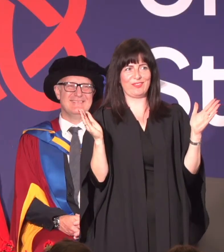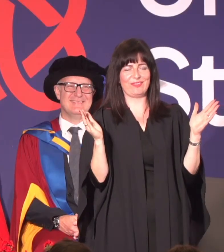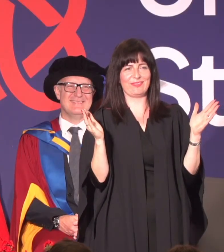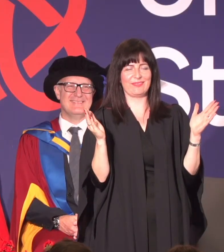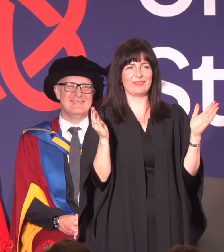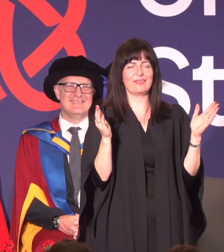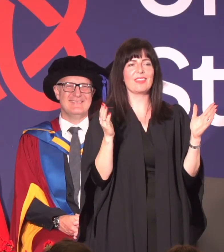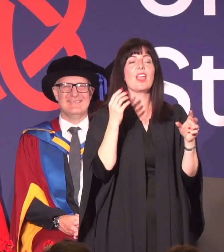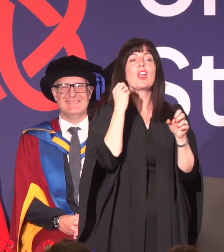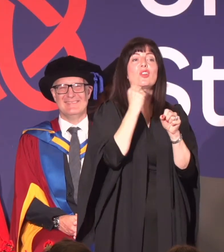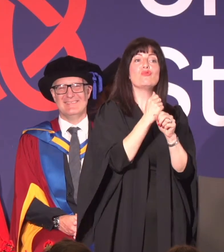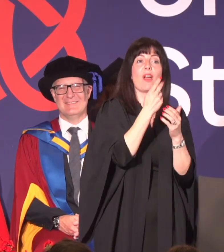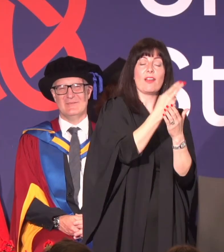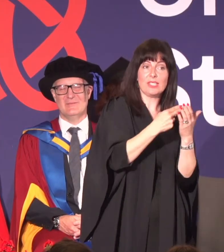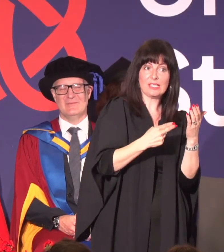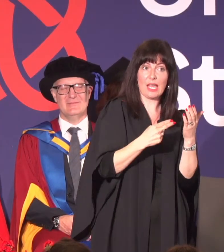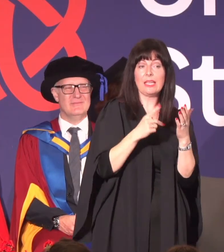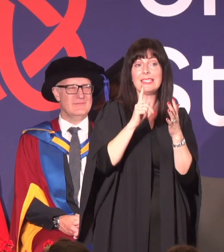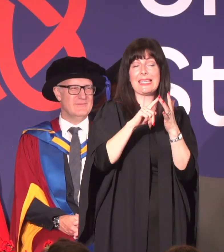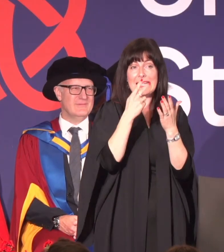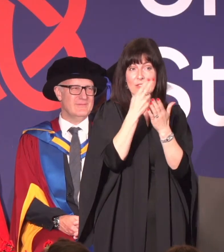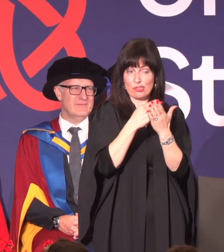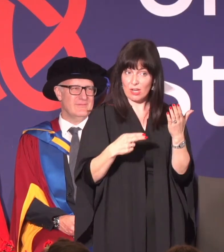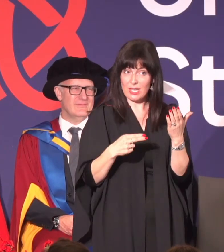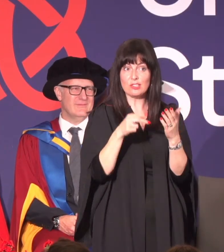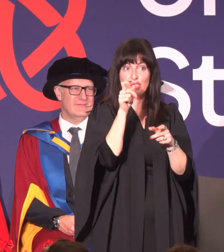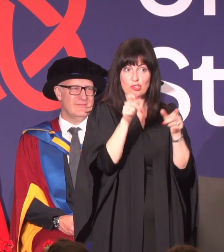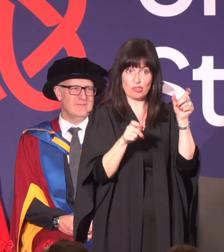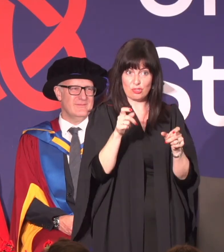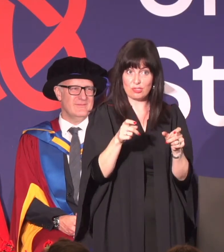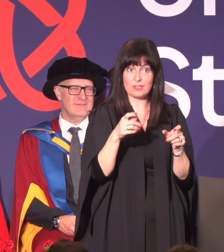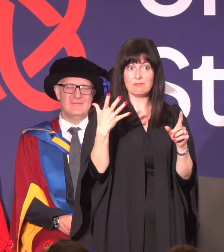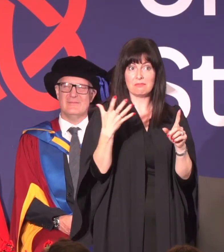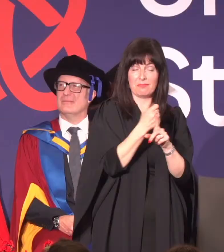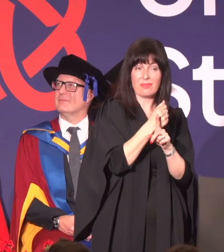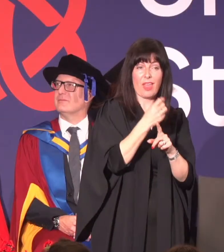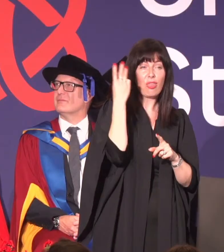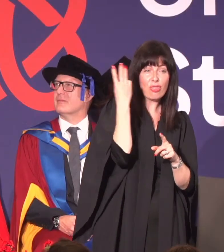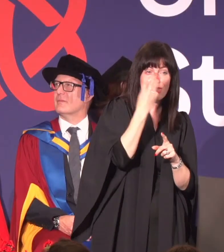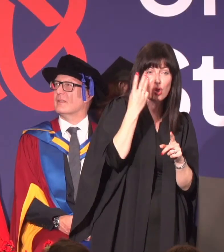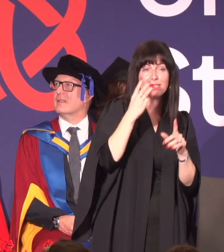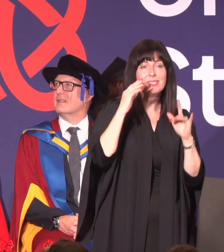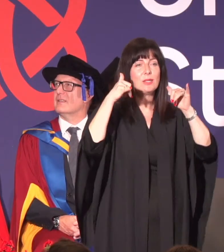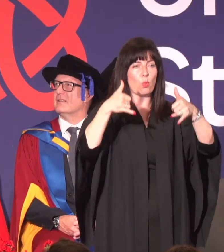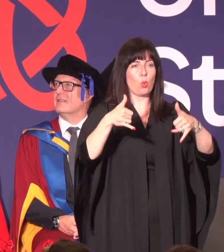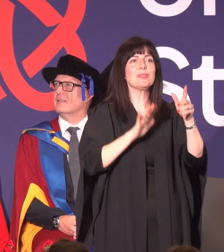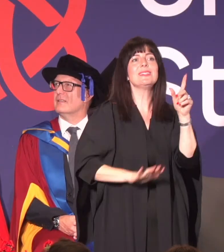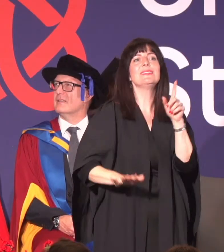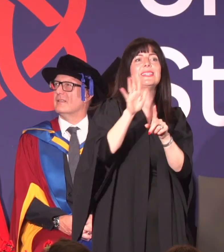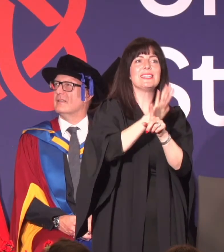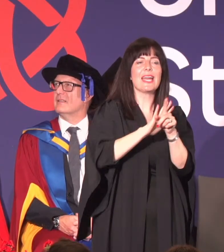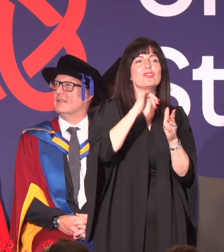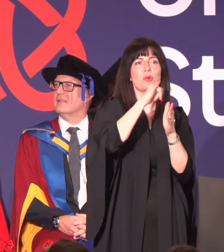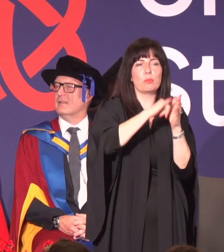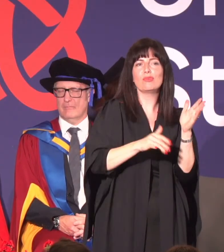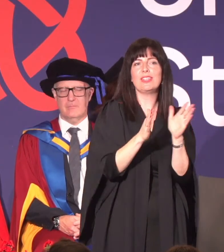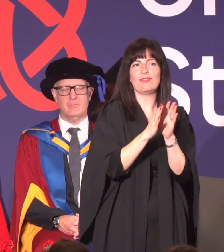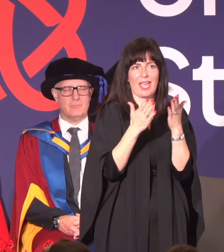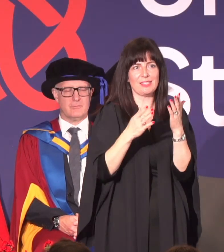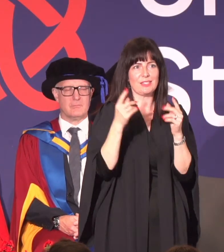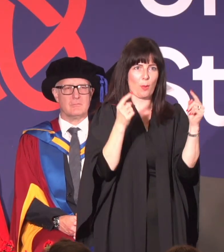Graphic design and illustration students achieved an outstanding 13 awards in the National Brief Cases